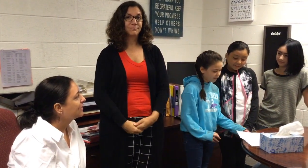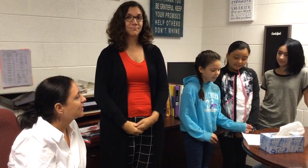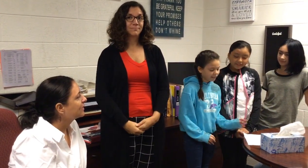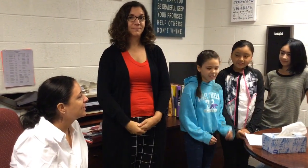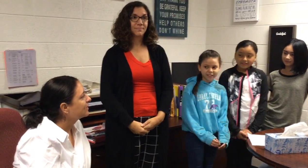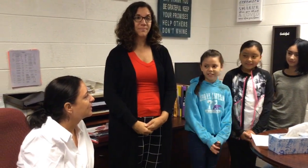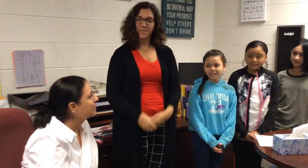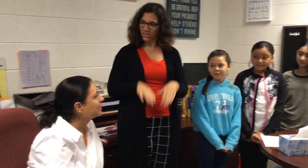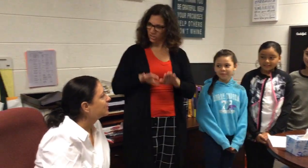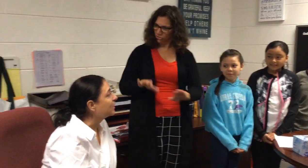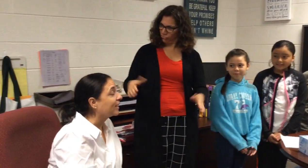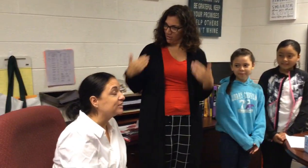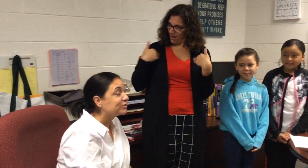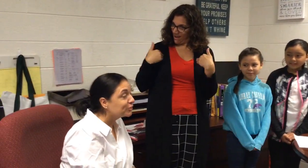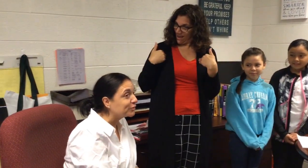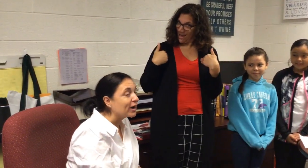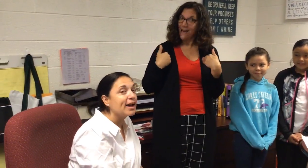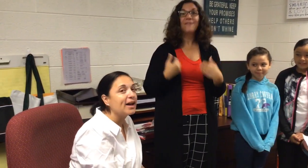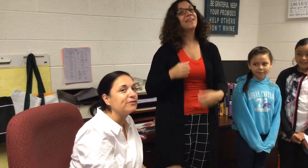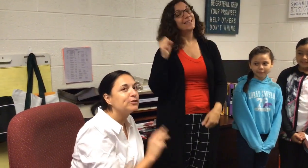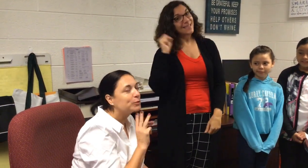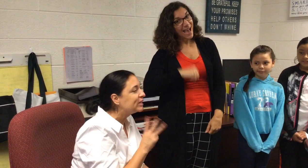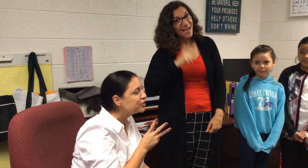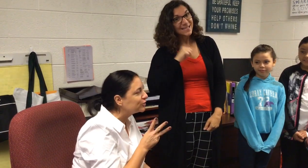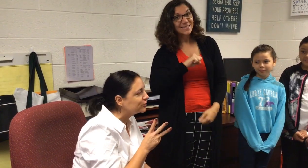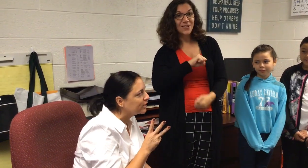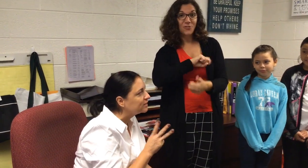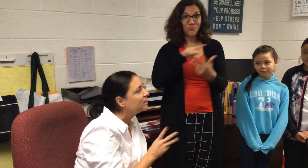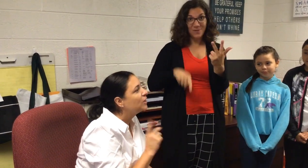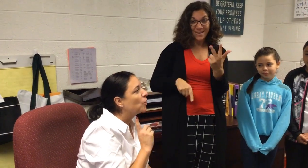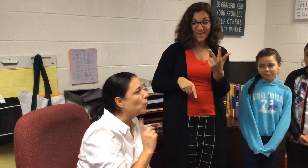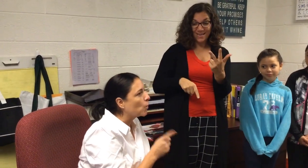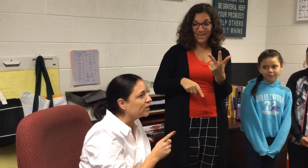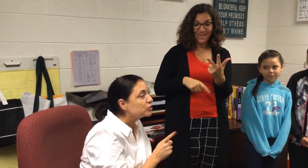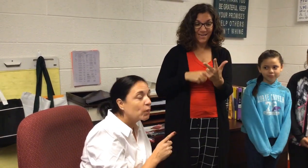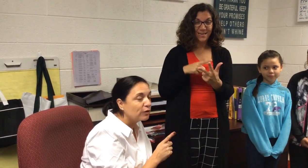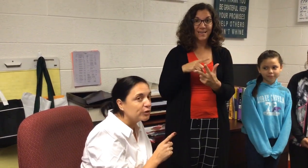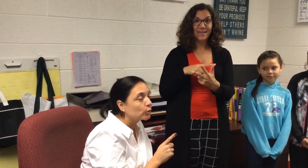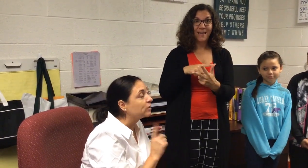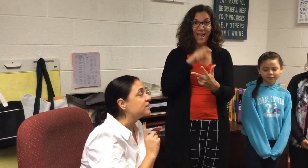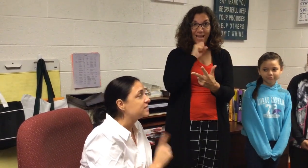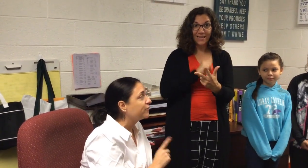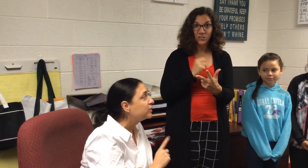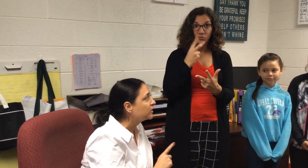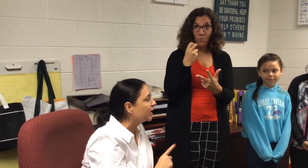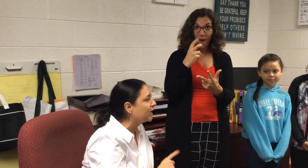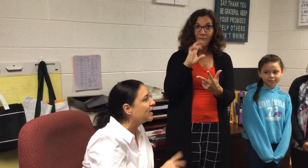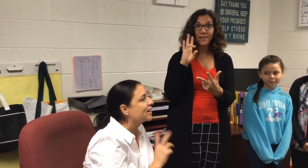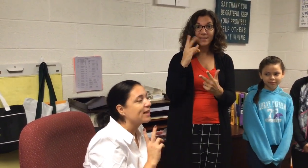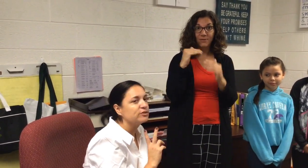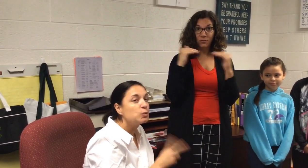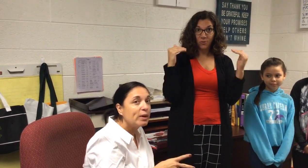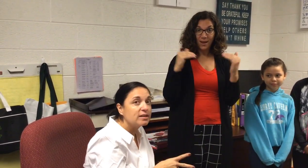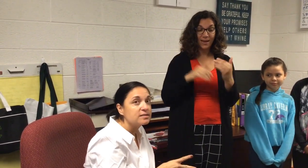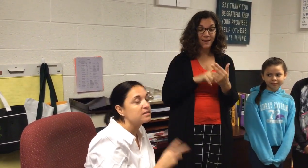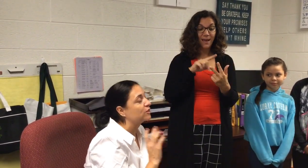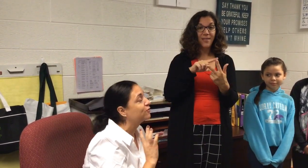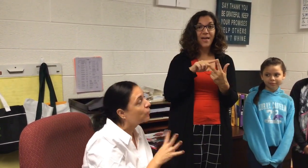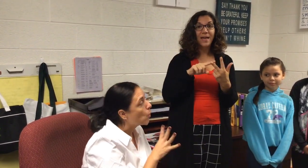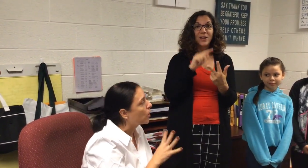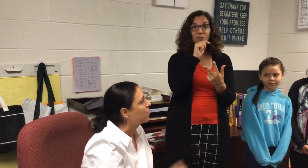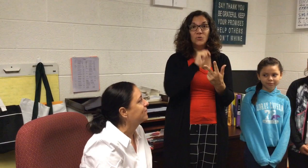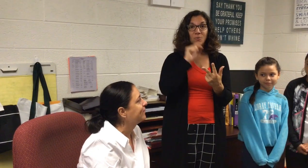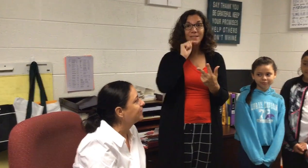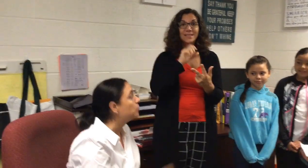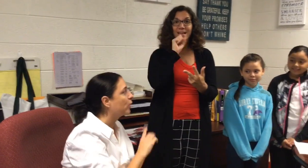Do you have any kids? I do. I have three children, one 12-year-old in seventh grade, and I have twins that